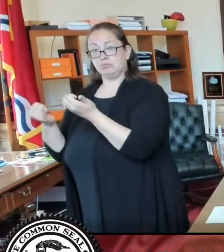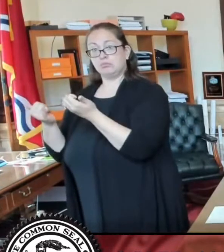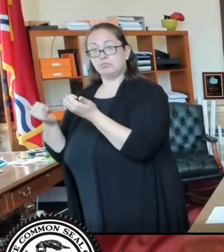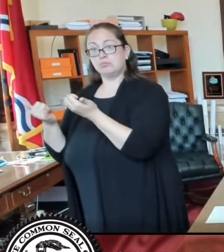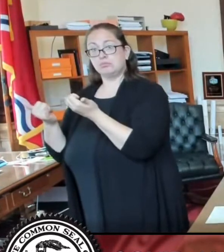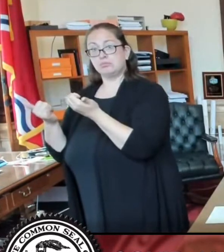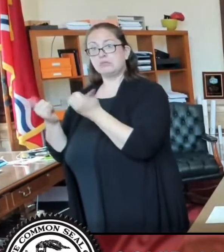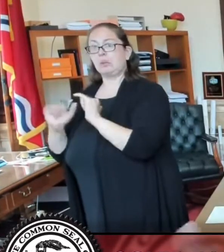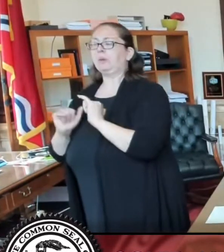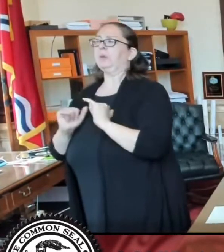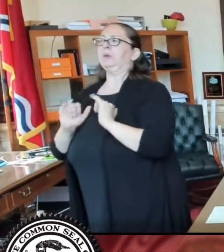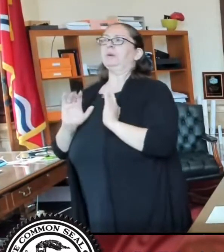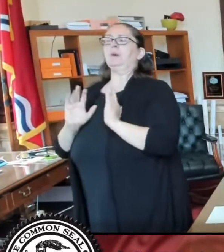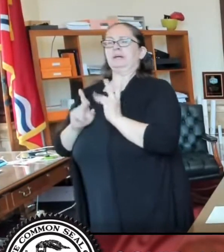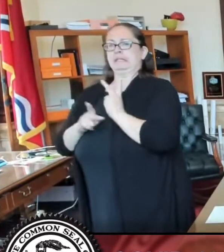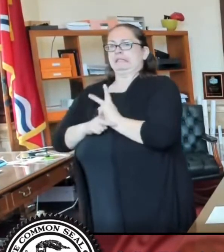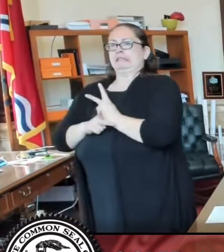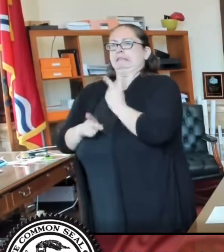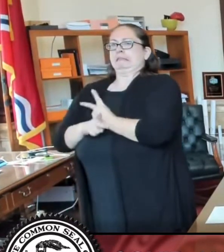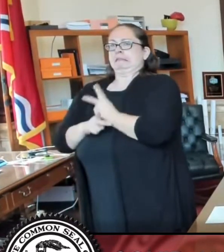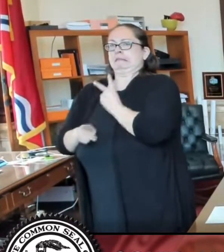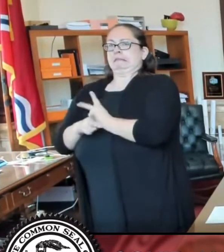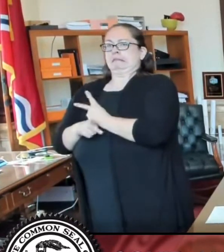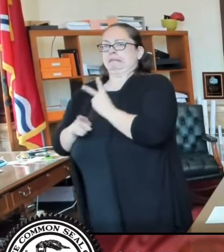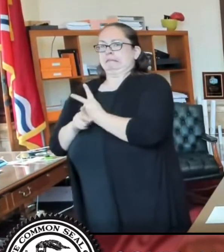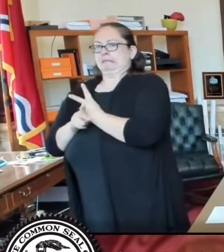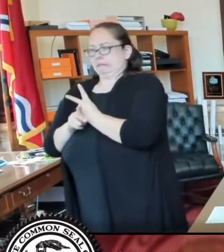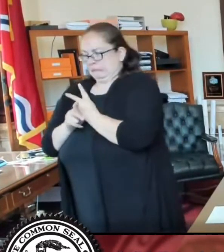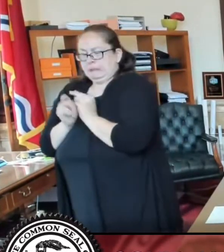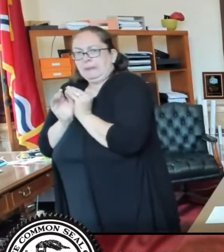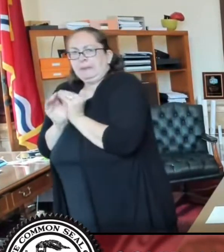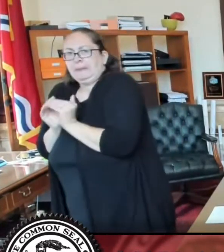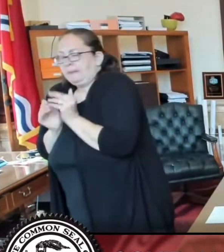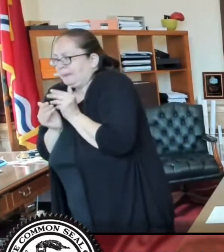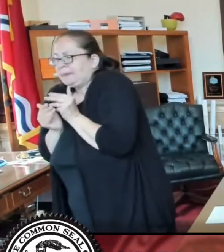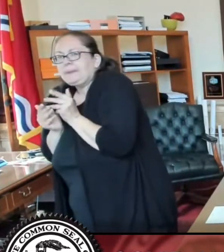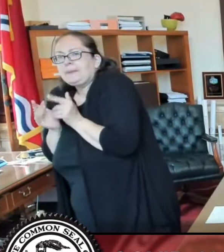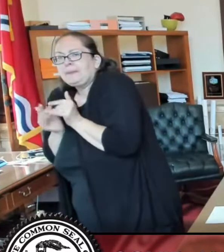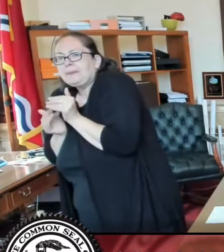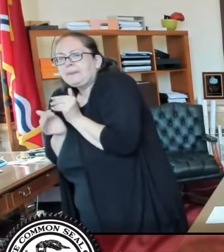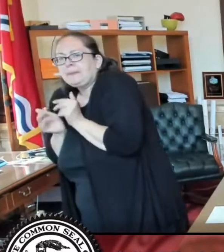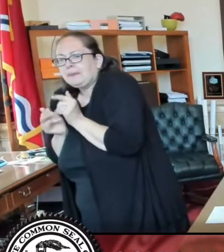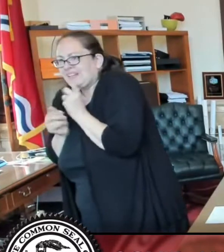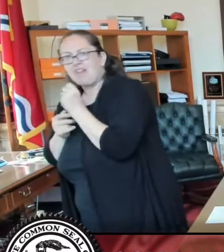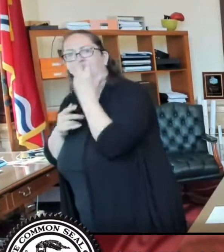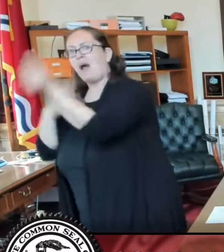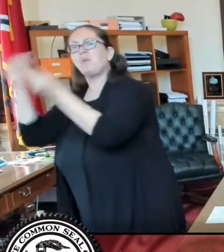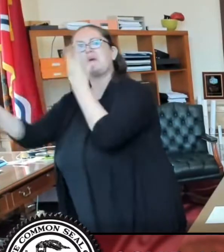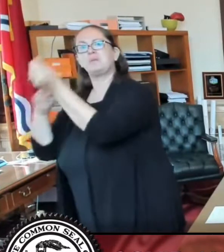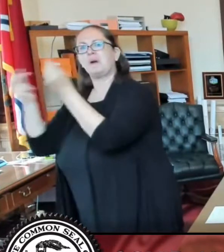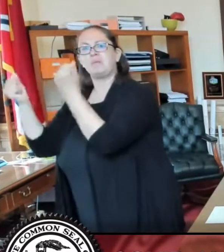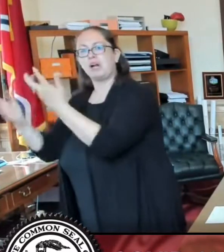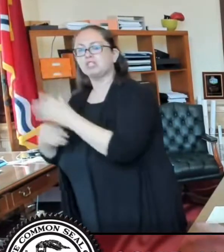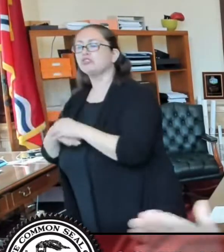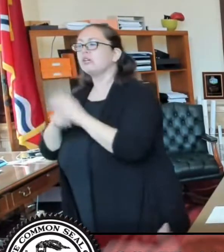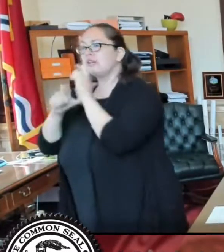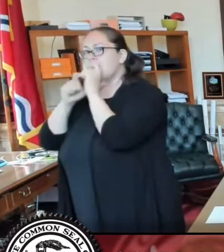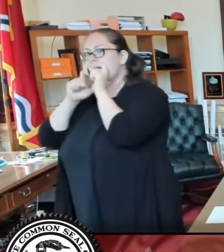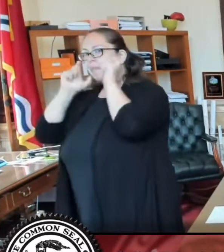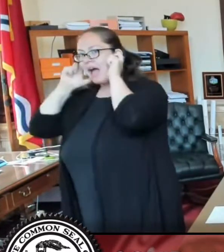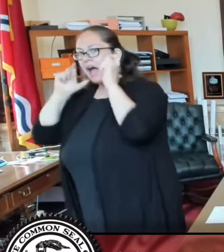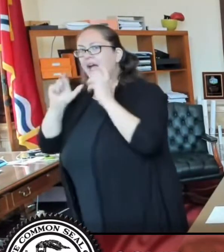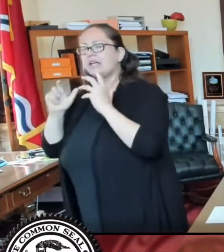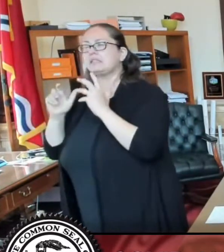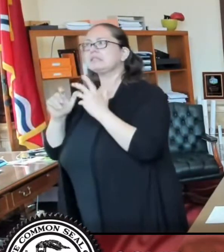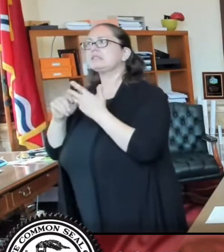having a lot of caution, taking a lot of caution, keeping their groups small, and also wearing masks,